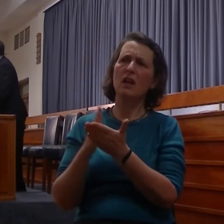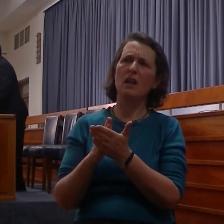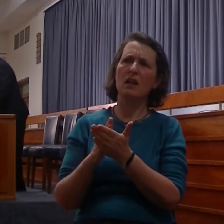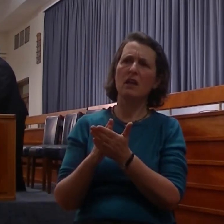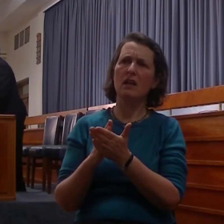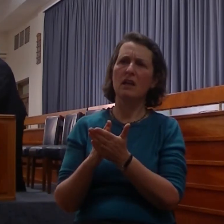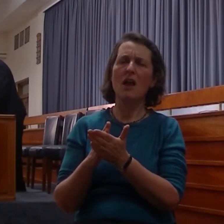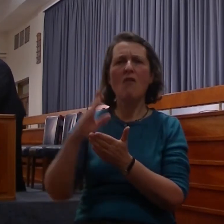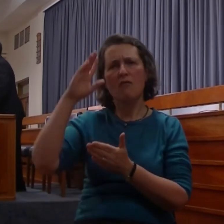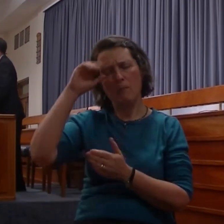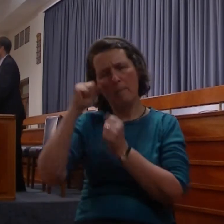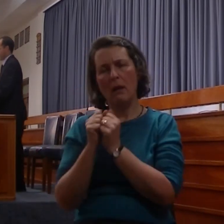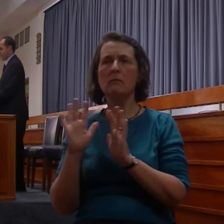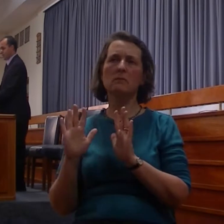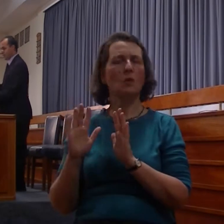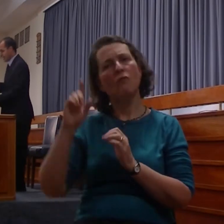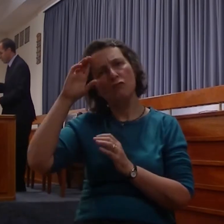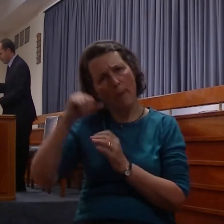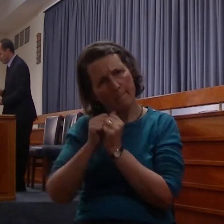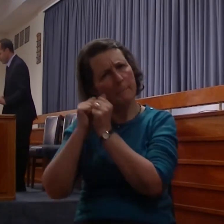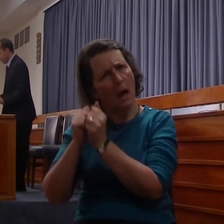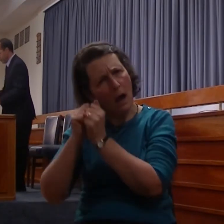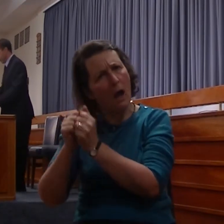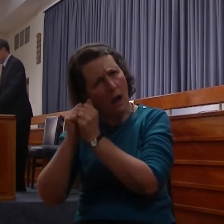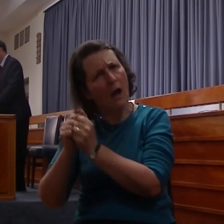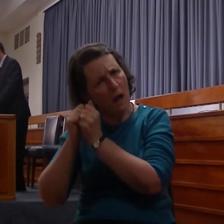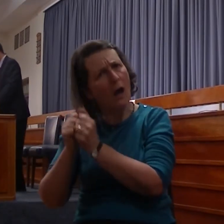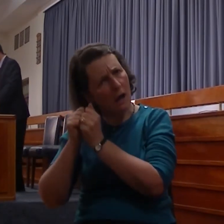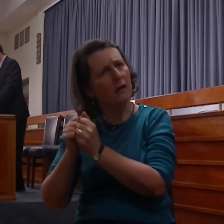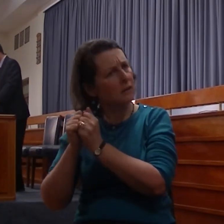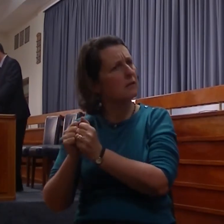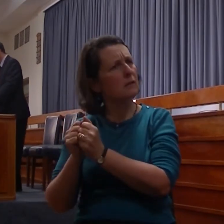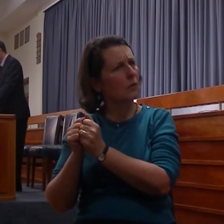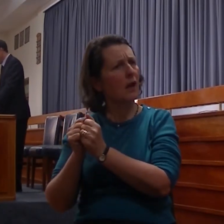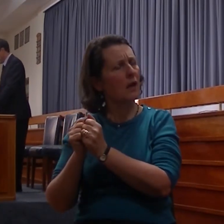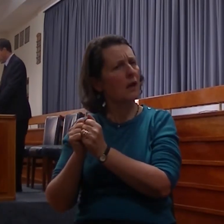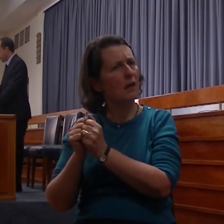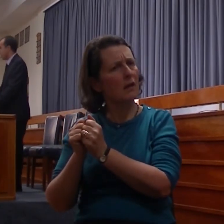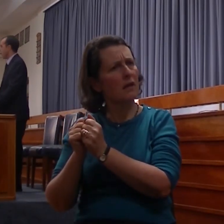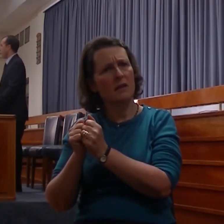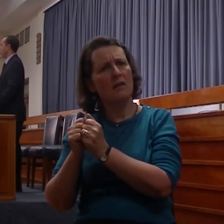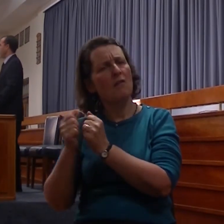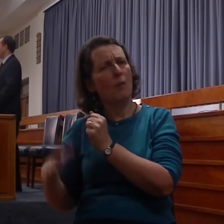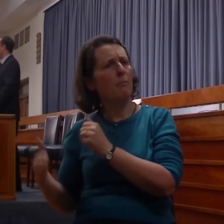thou art fallen. And actually, the word remember should be translated, keep on